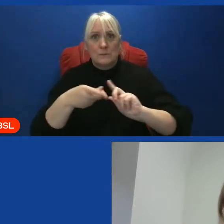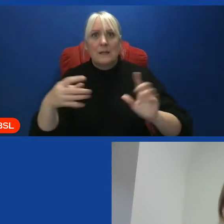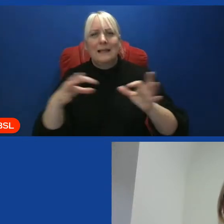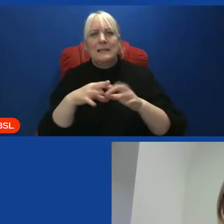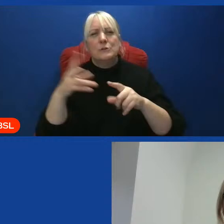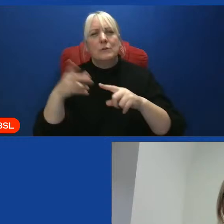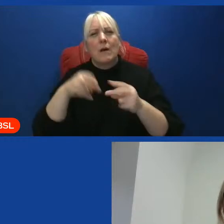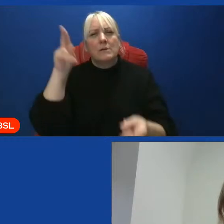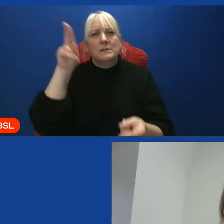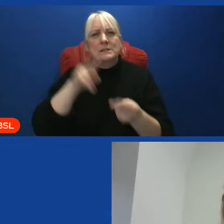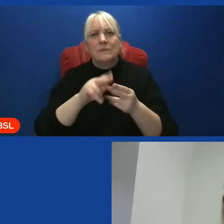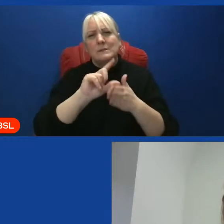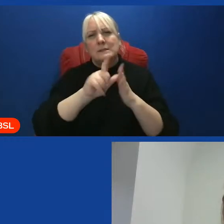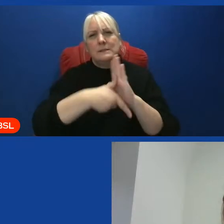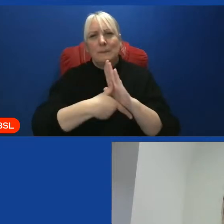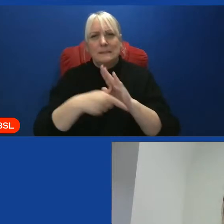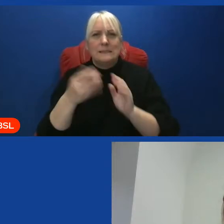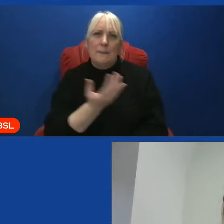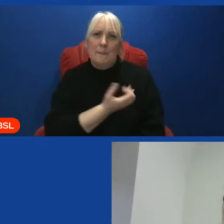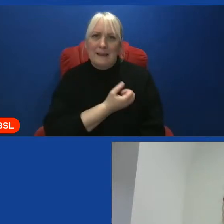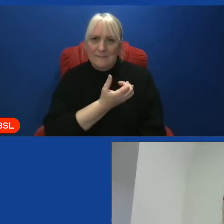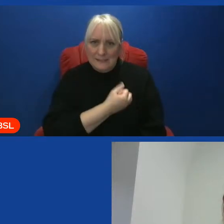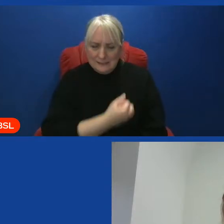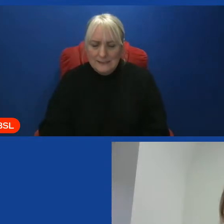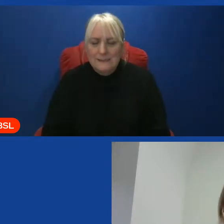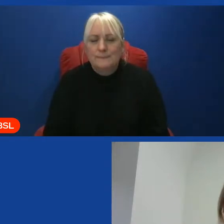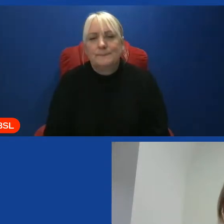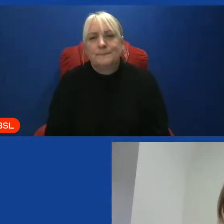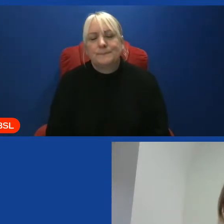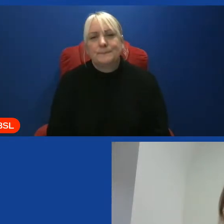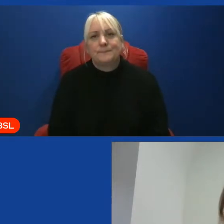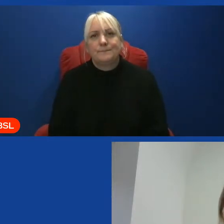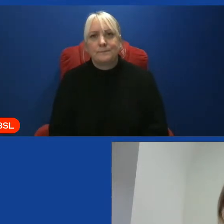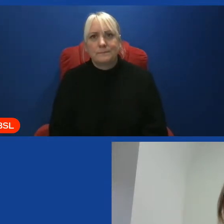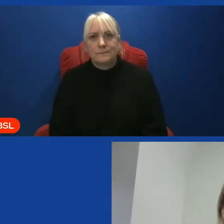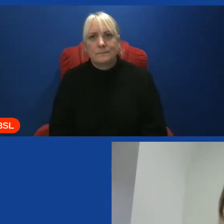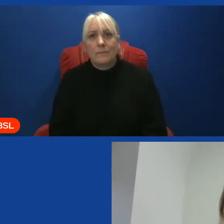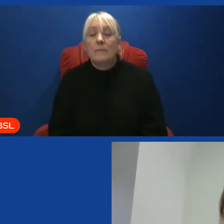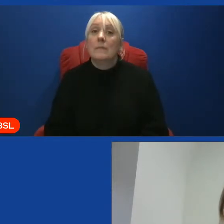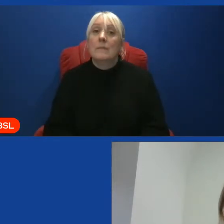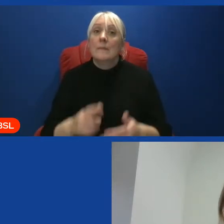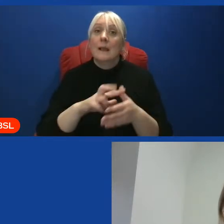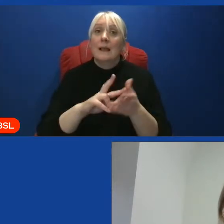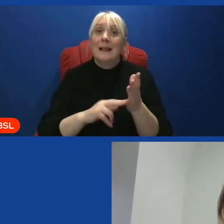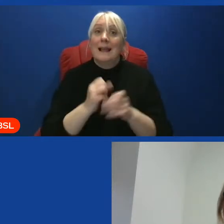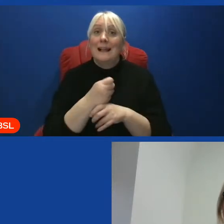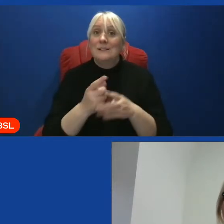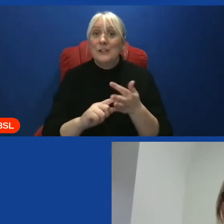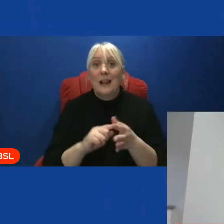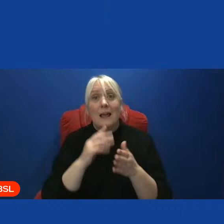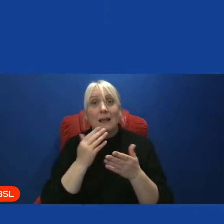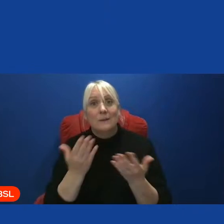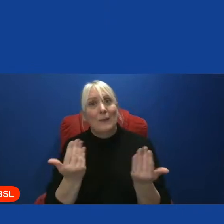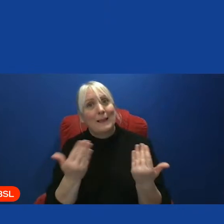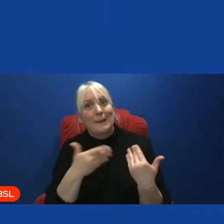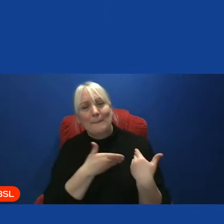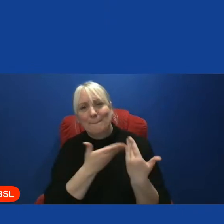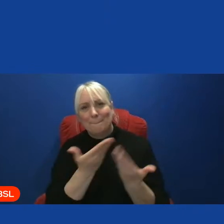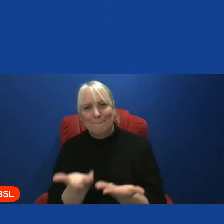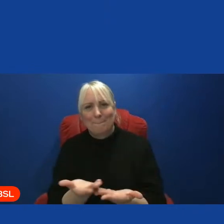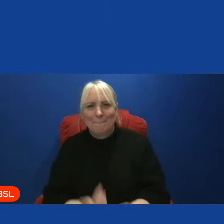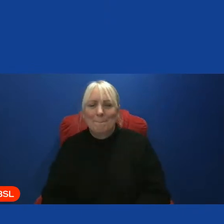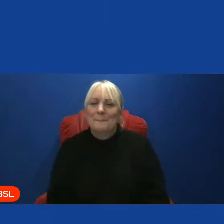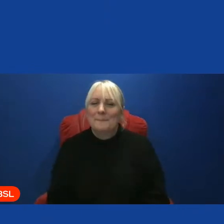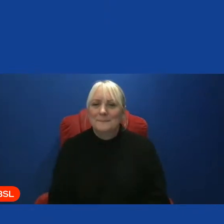benefits and the latest savage attacks that we are currently facing in that particular group. So Angela, warm welcome, and over to you.